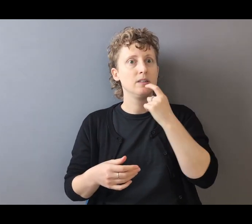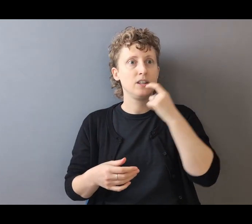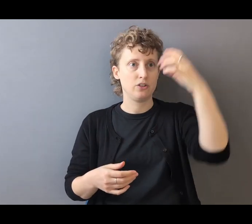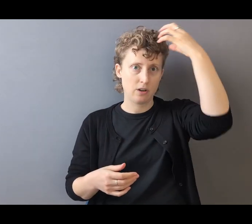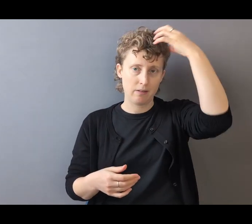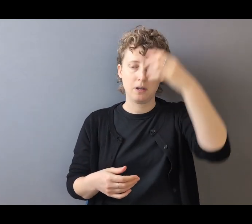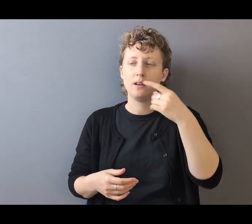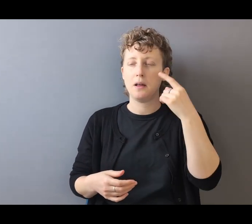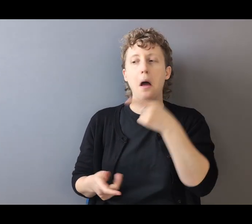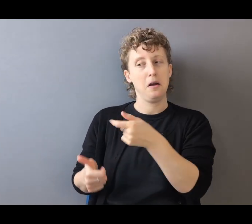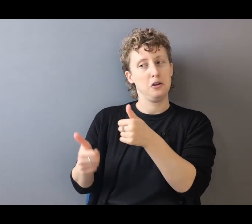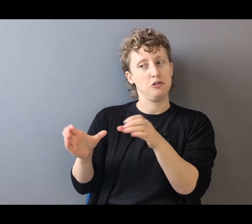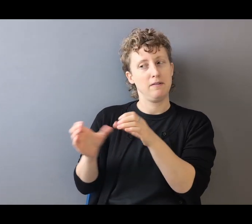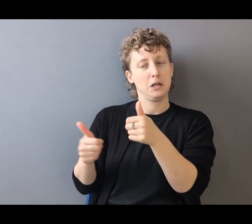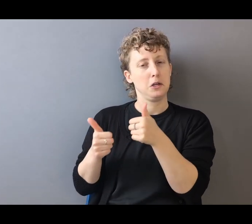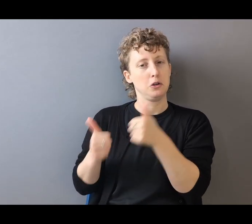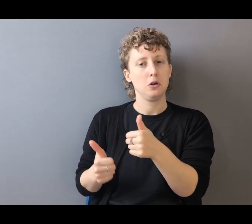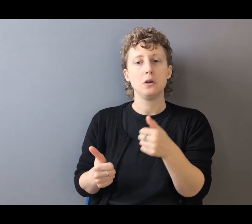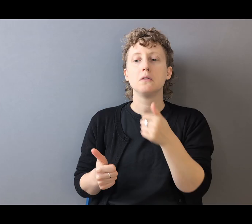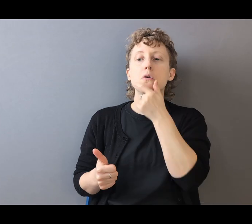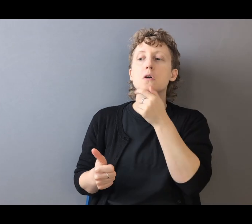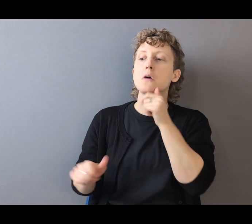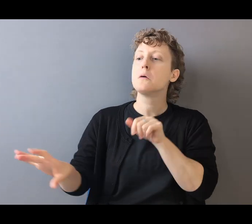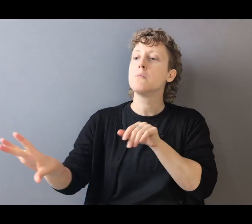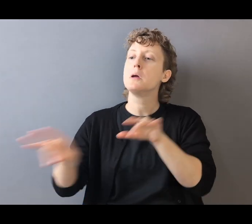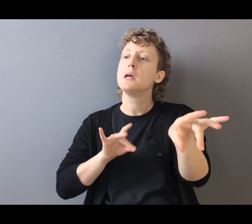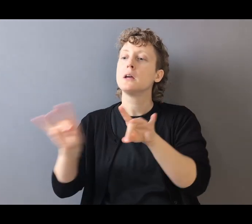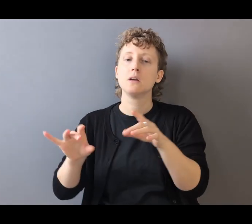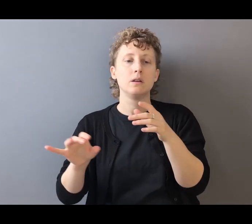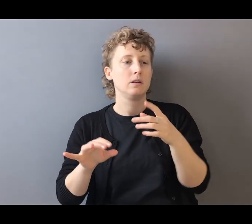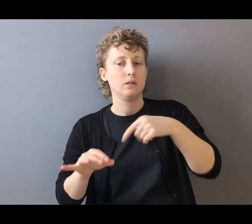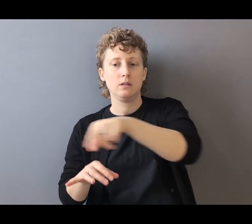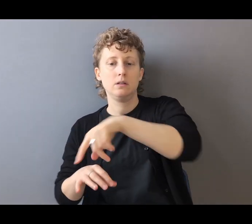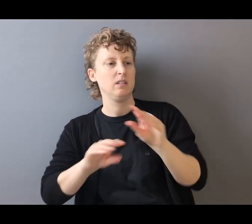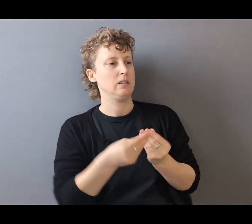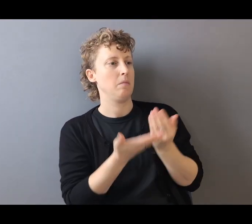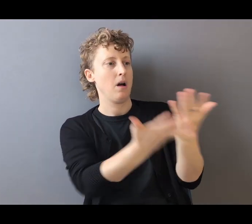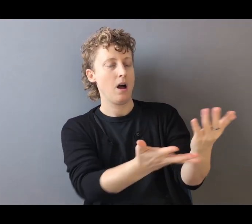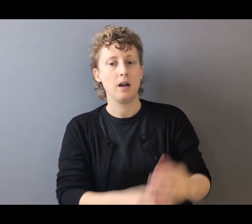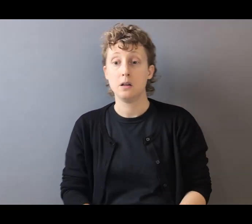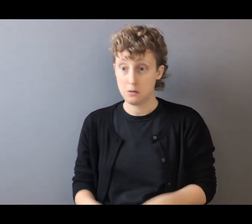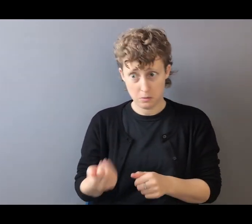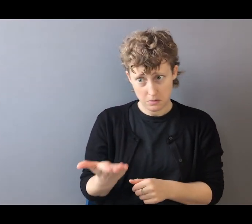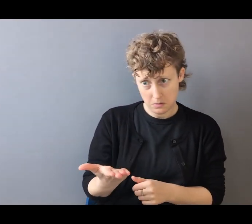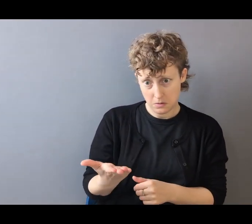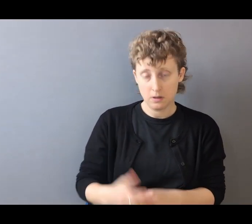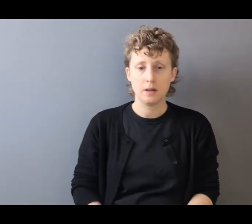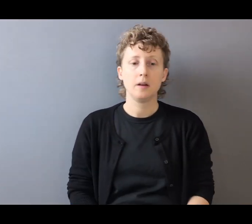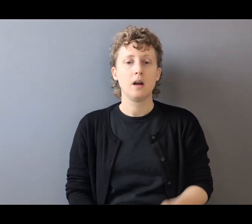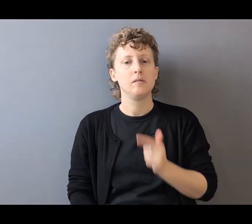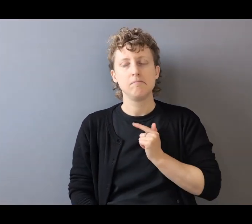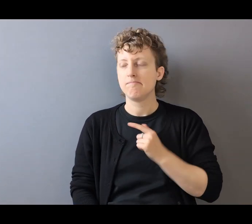select their suppliers. I don't know if you want to speak to that or something about your own certification. Well, I have